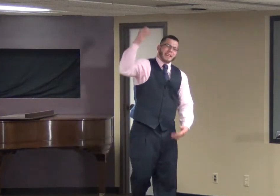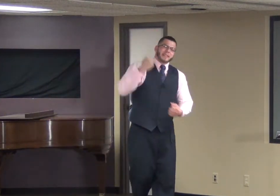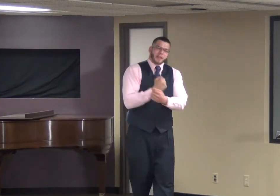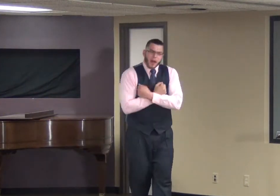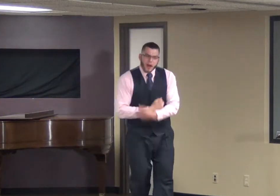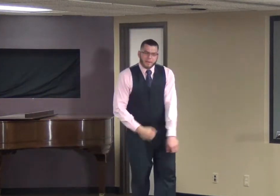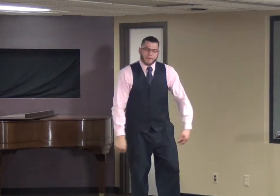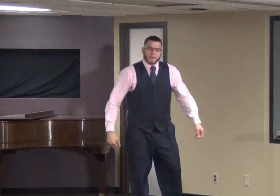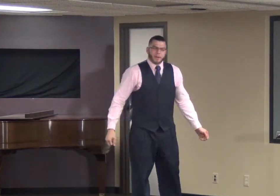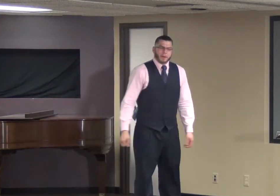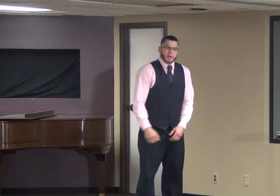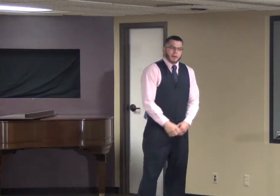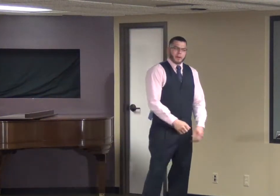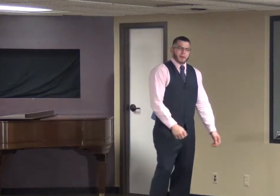his love.